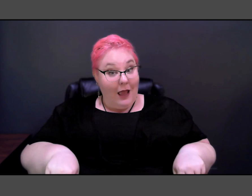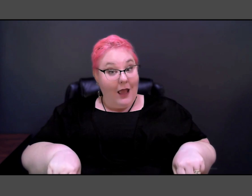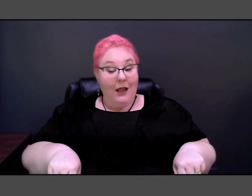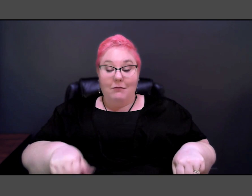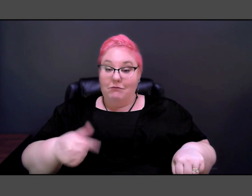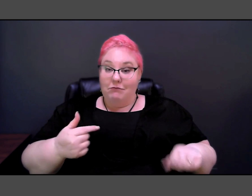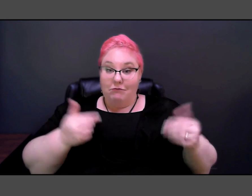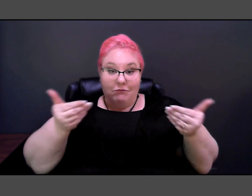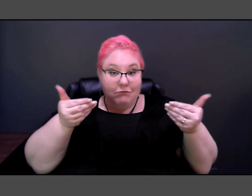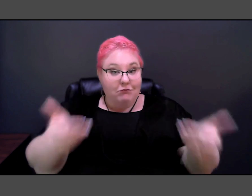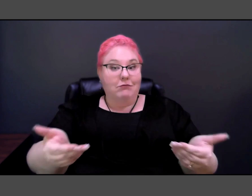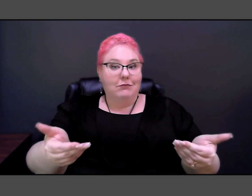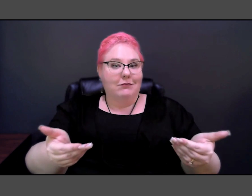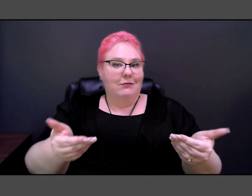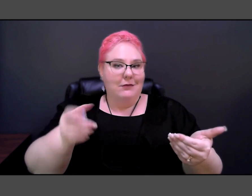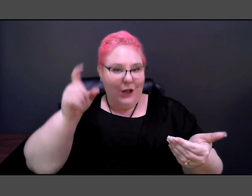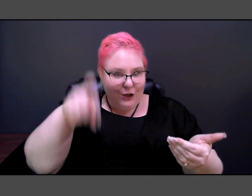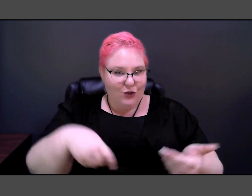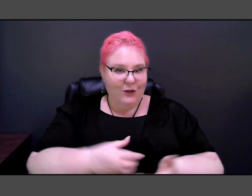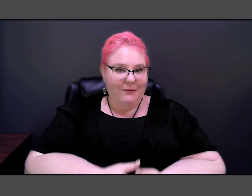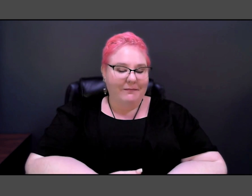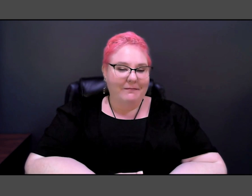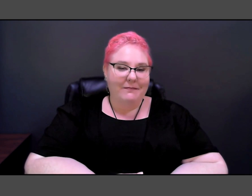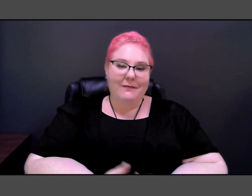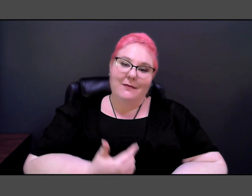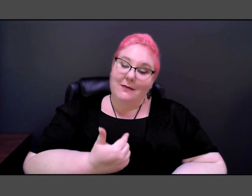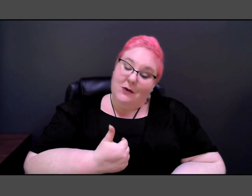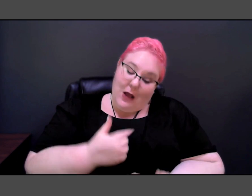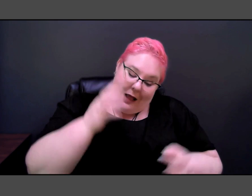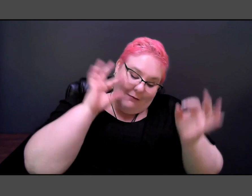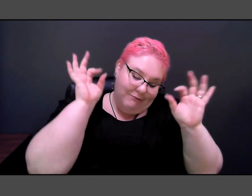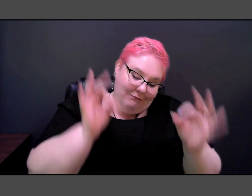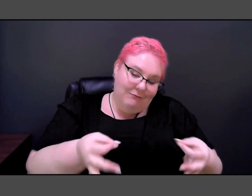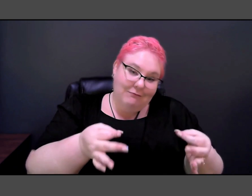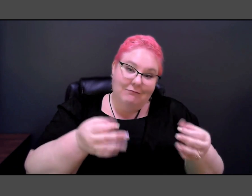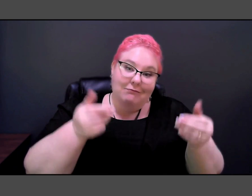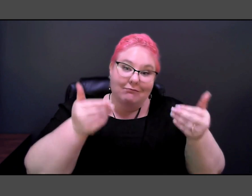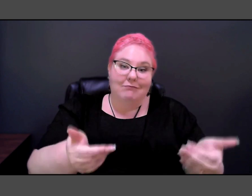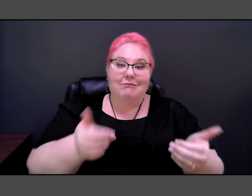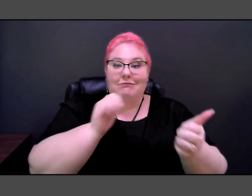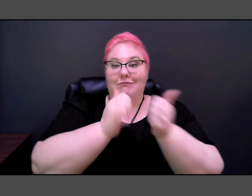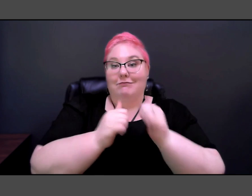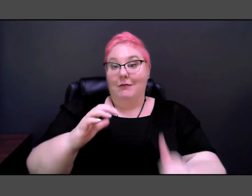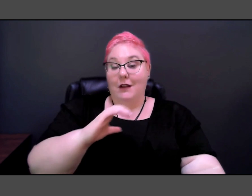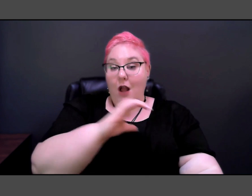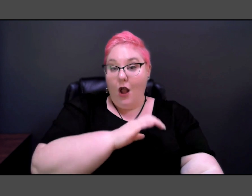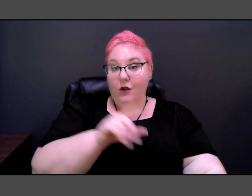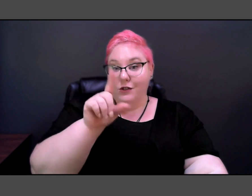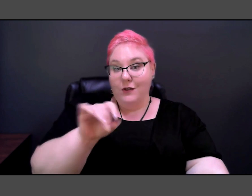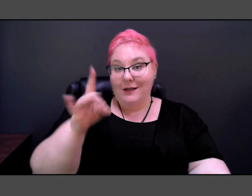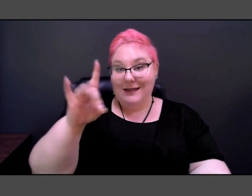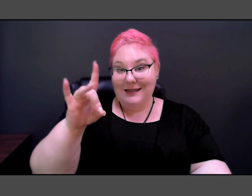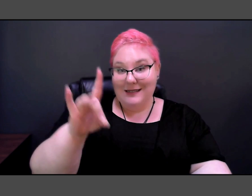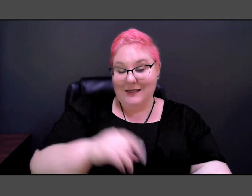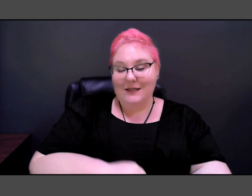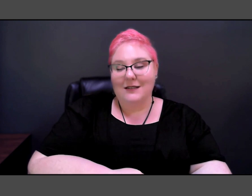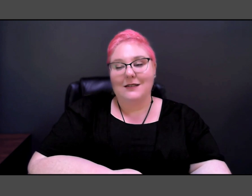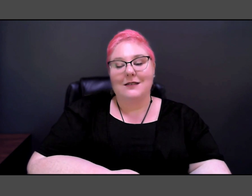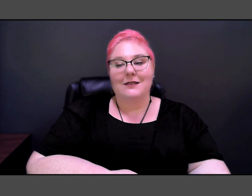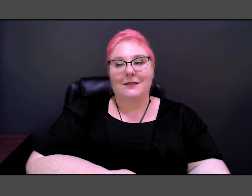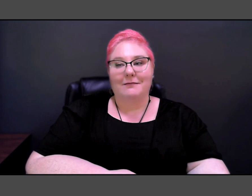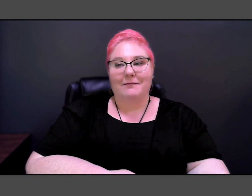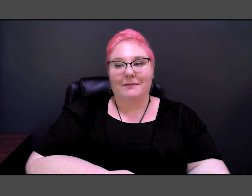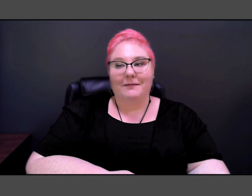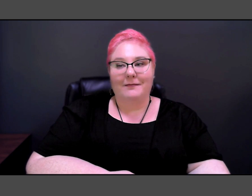should. So I decided to run for Congress in 2018. And I